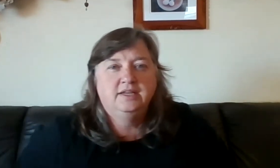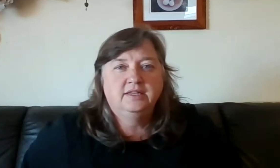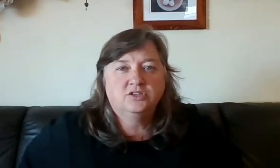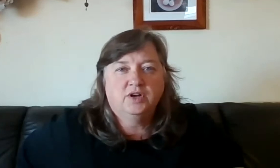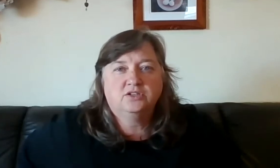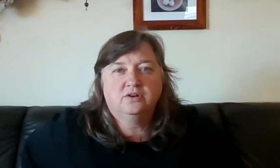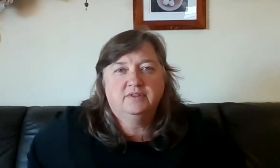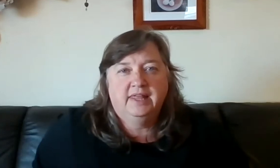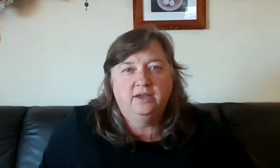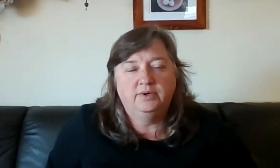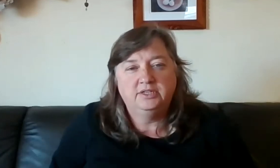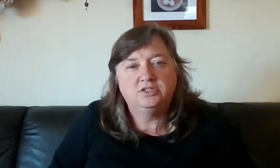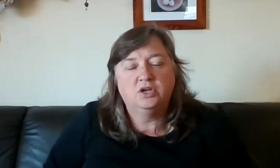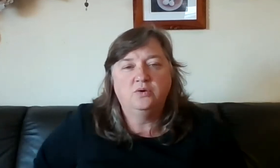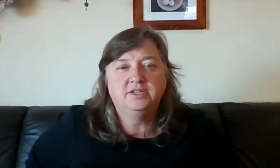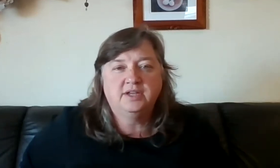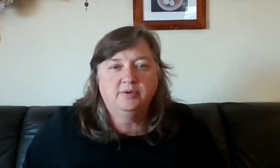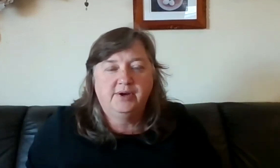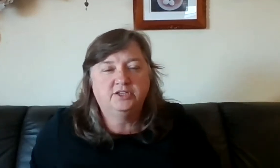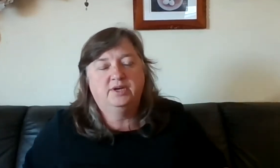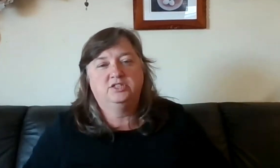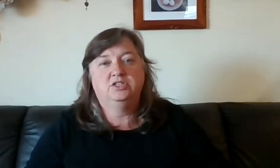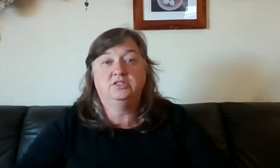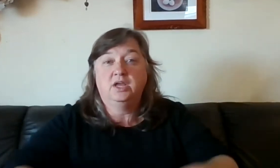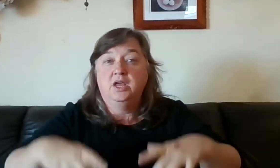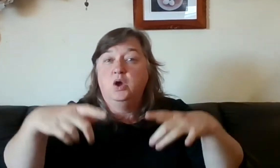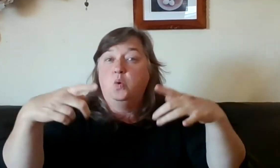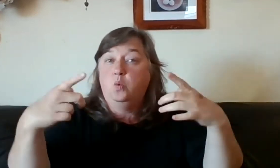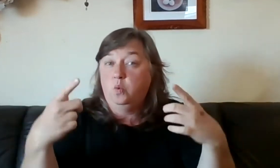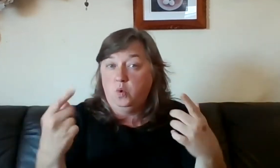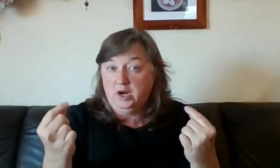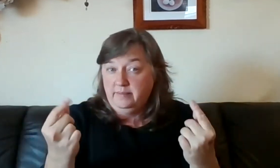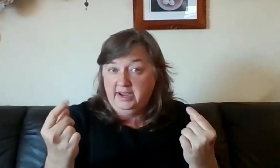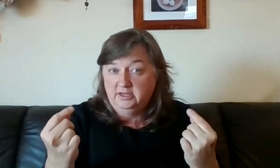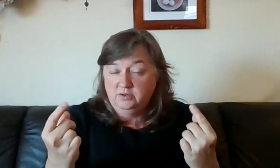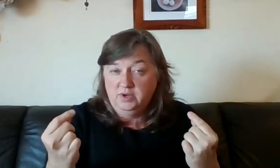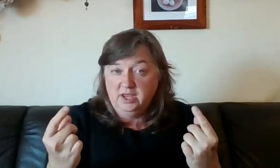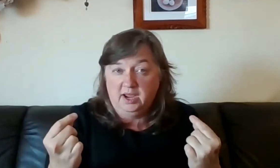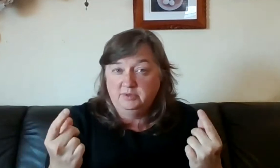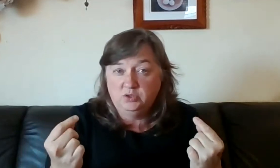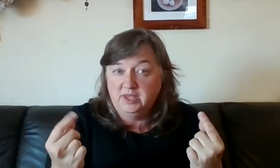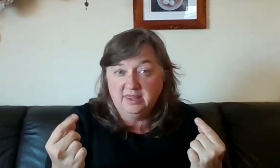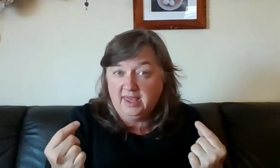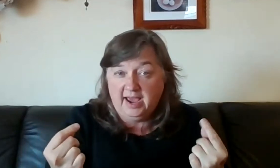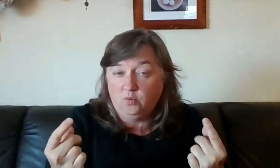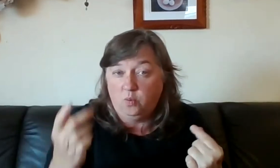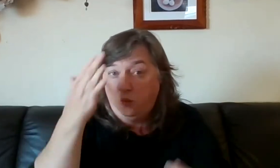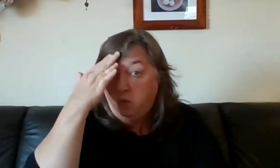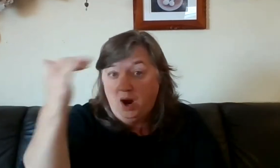the structure of the language? So the WH questions, what am I doing? I'm doing that.